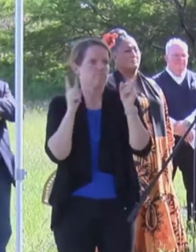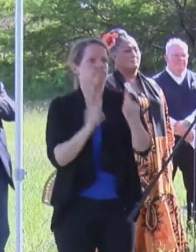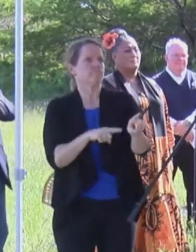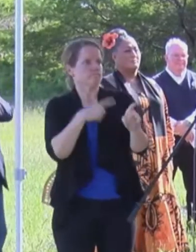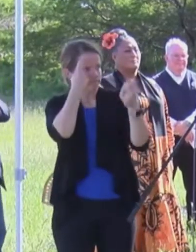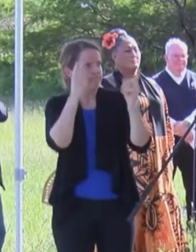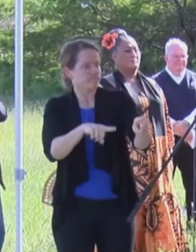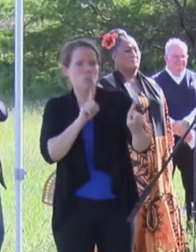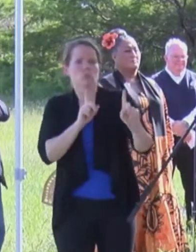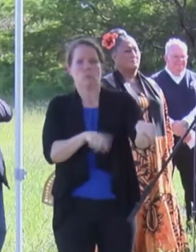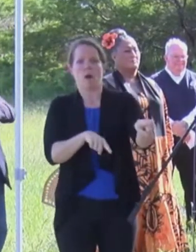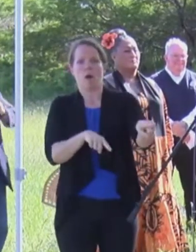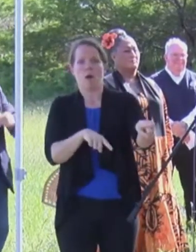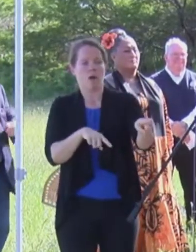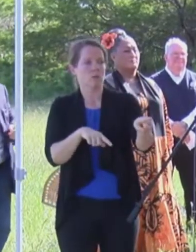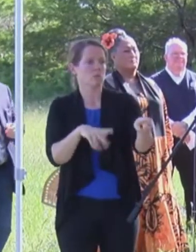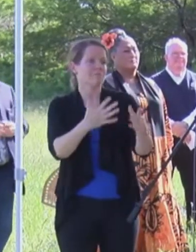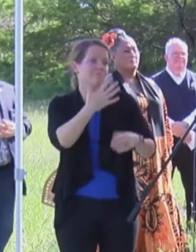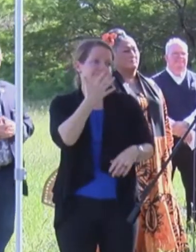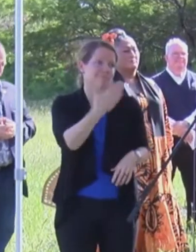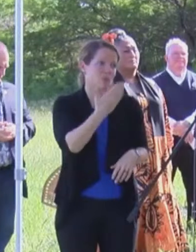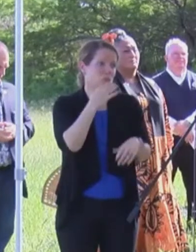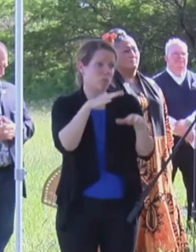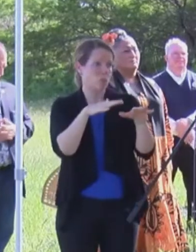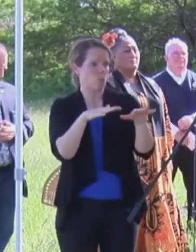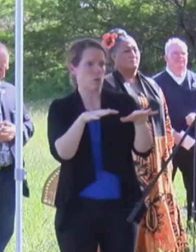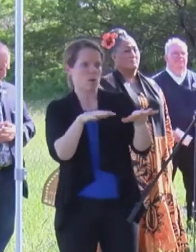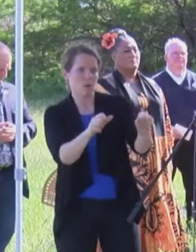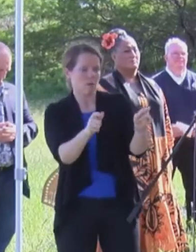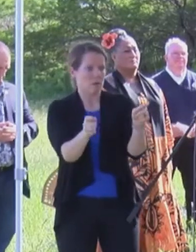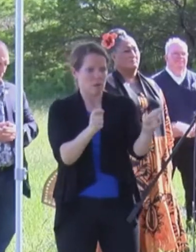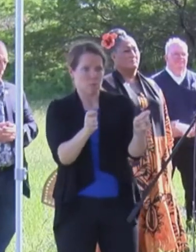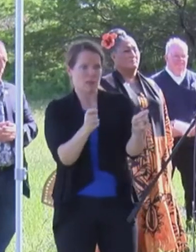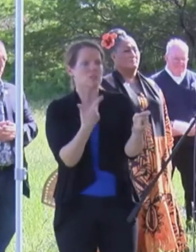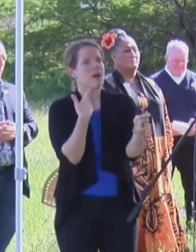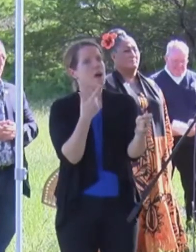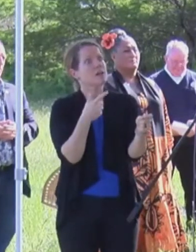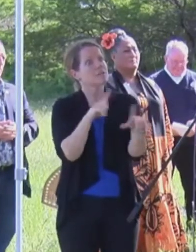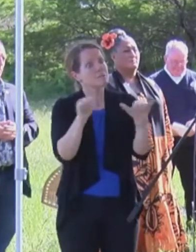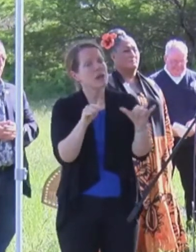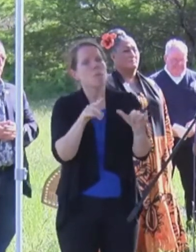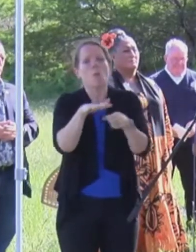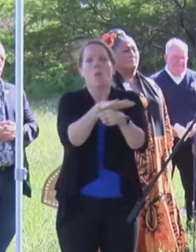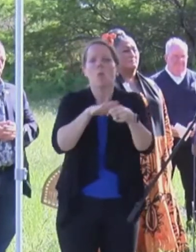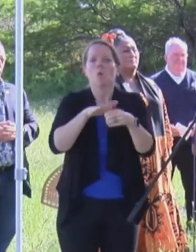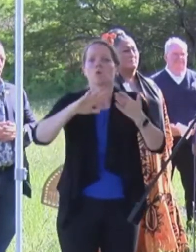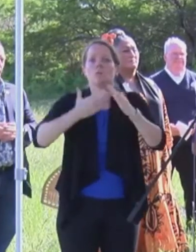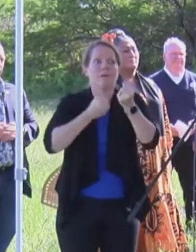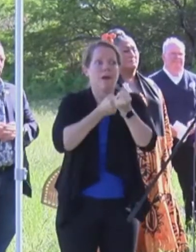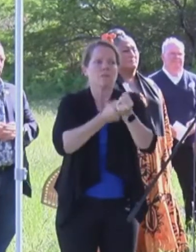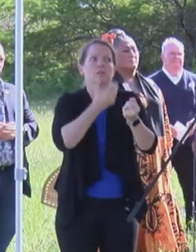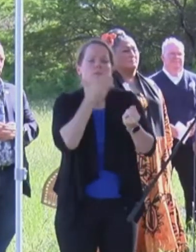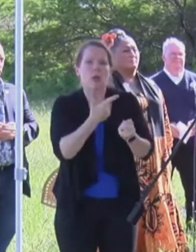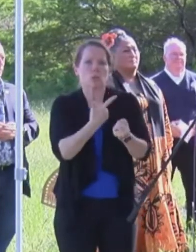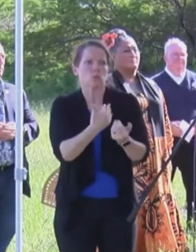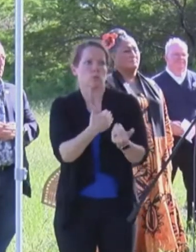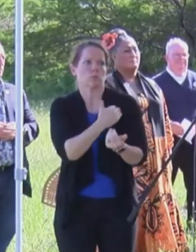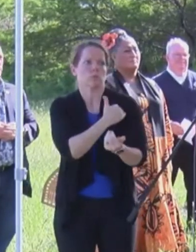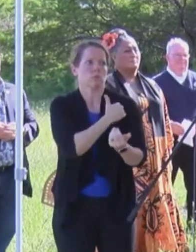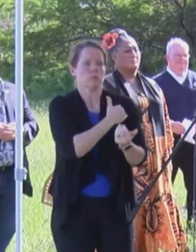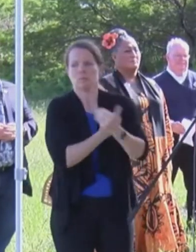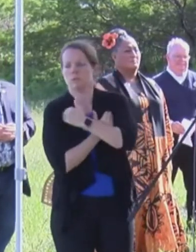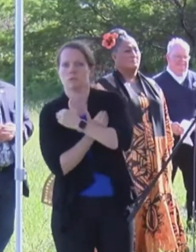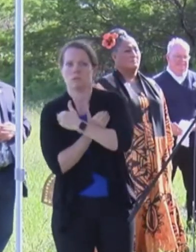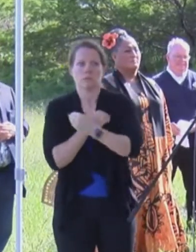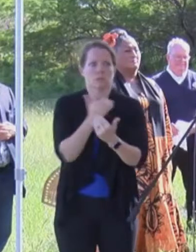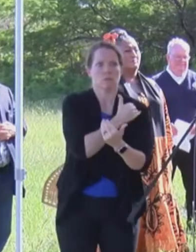responding. So shout out to you guys. Thank you for holding it down, for keeping the pressure on. Also, our Lahaina Advisory Committee, who's here today,